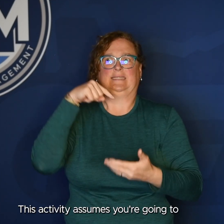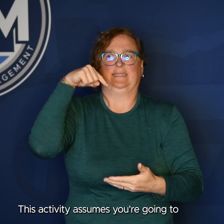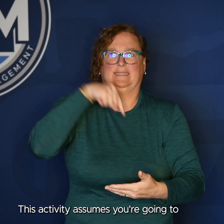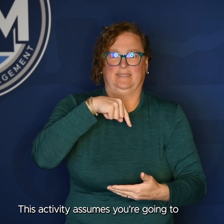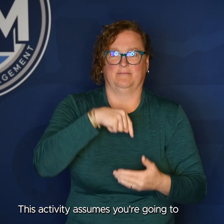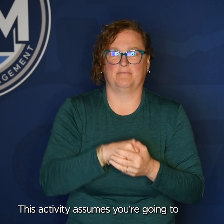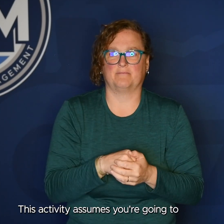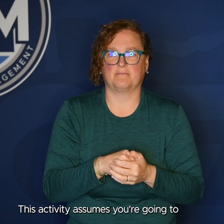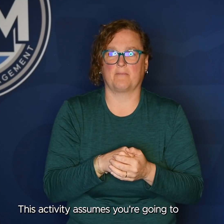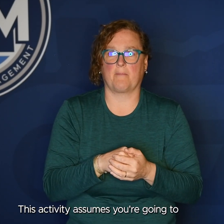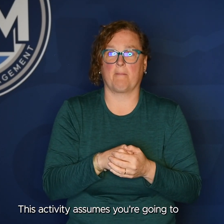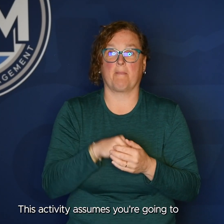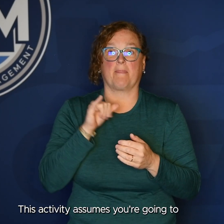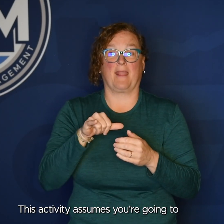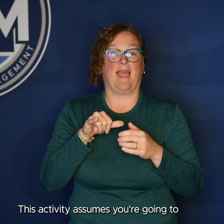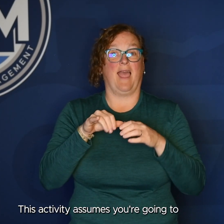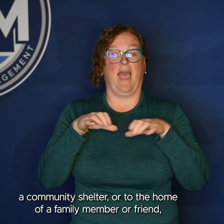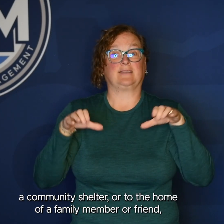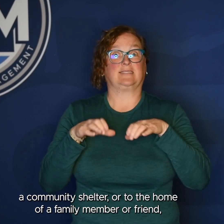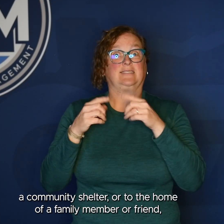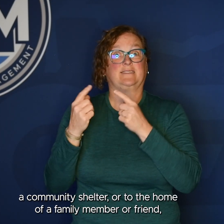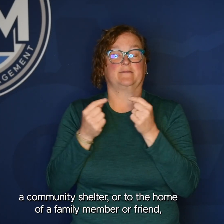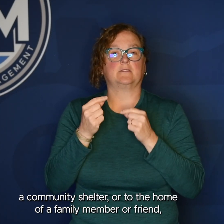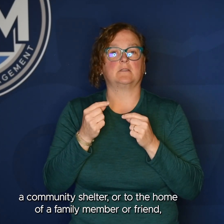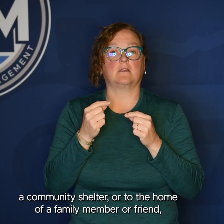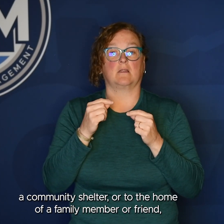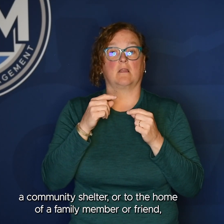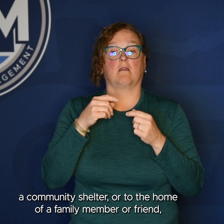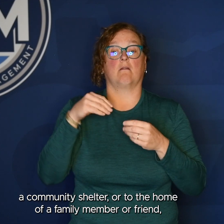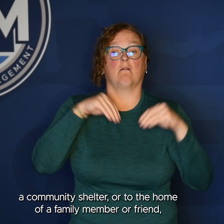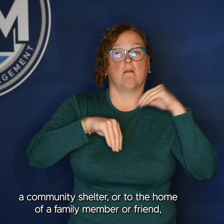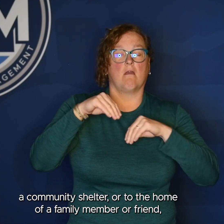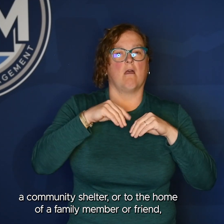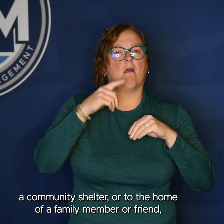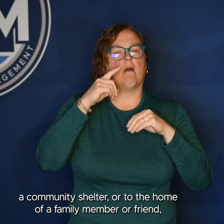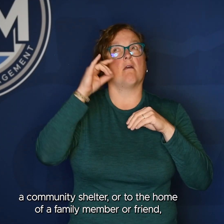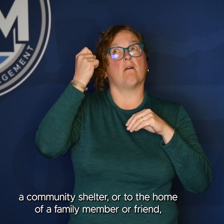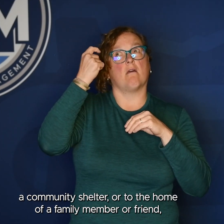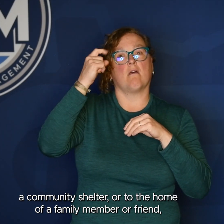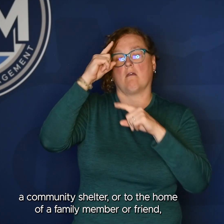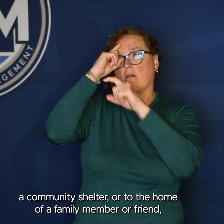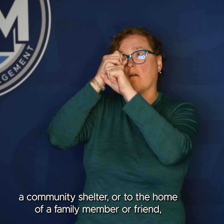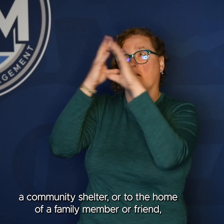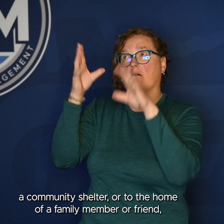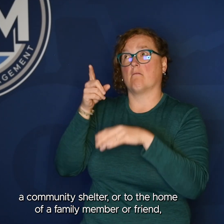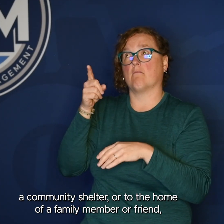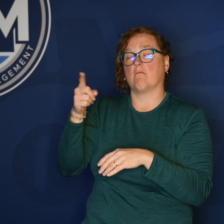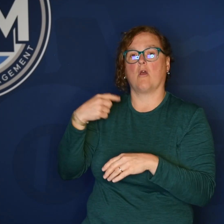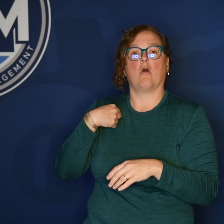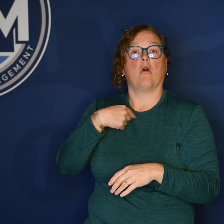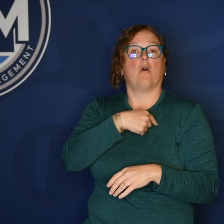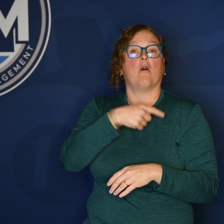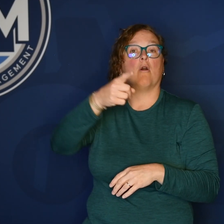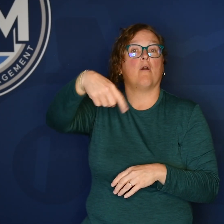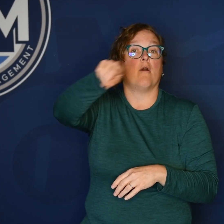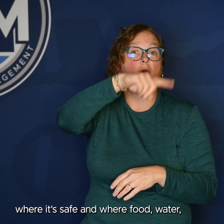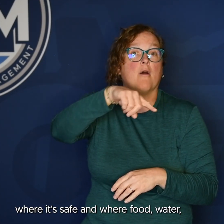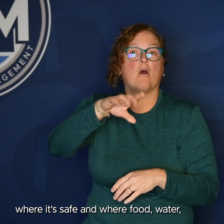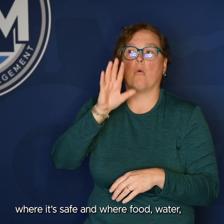This activity assumes you're going to a community shelter or to the home of a family member or friend, where it's